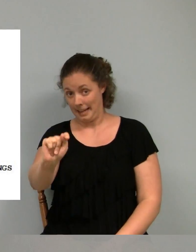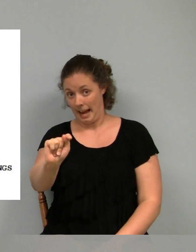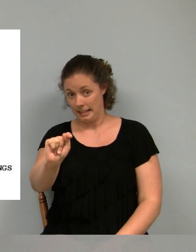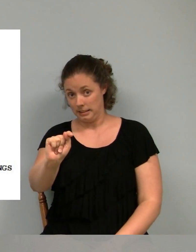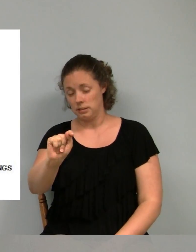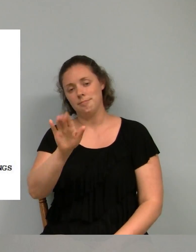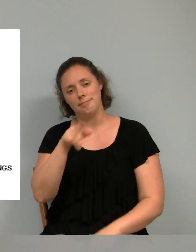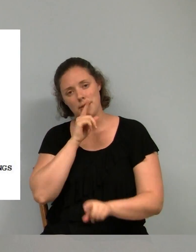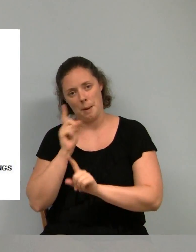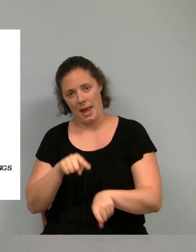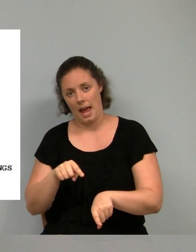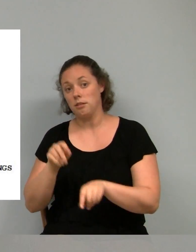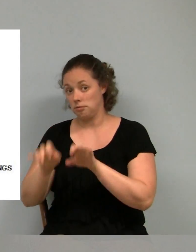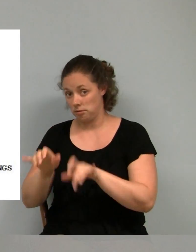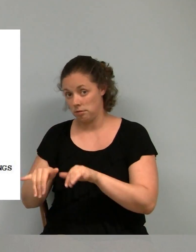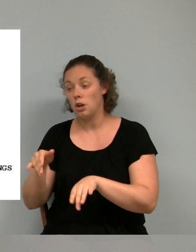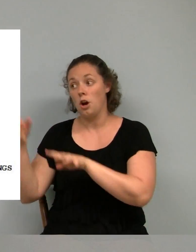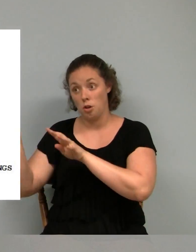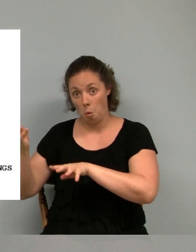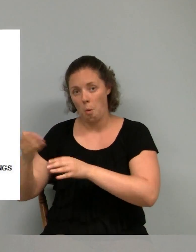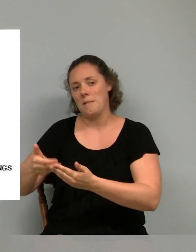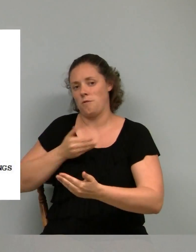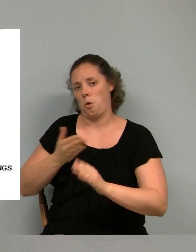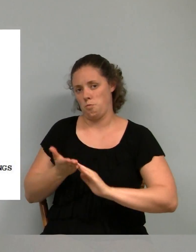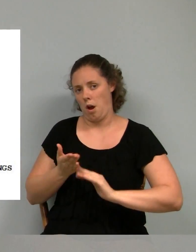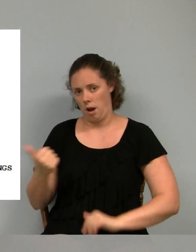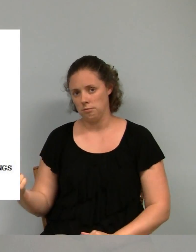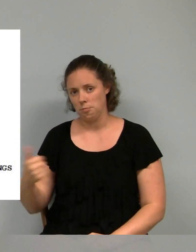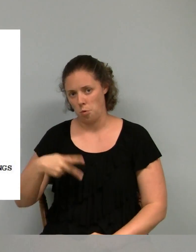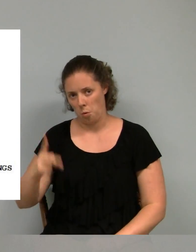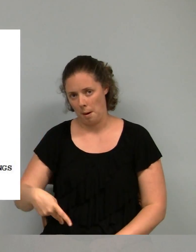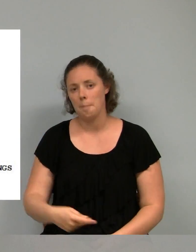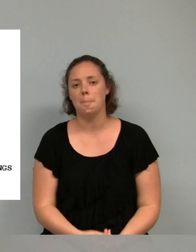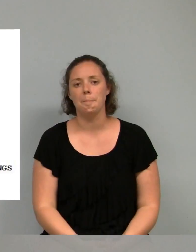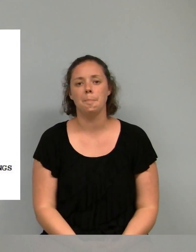apt-get command to load them before running the program.